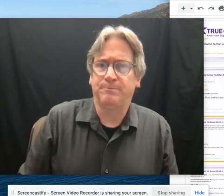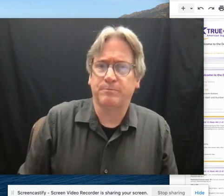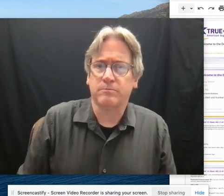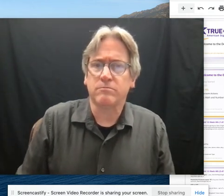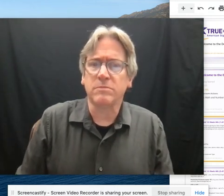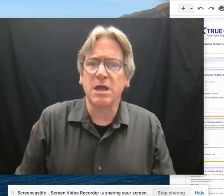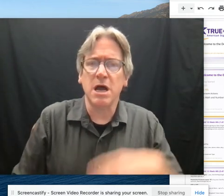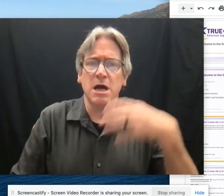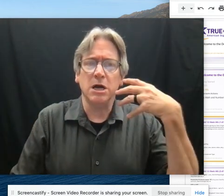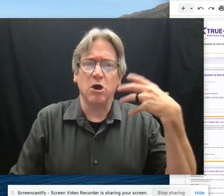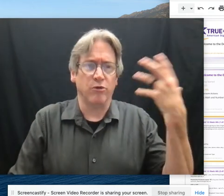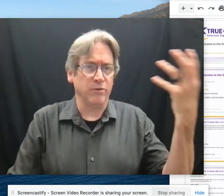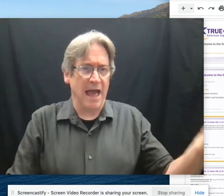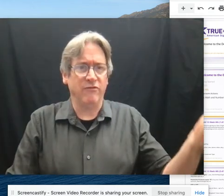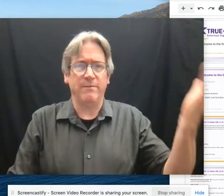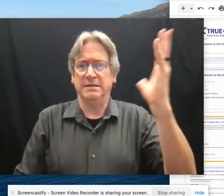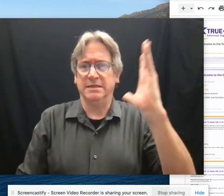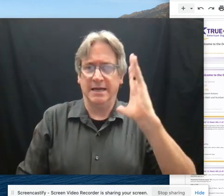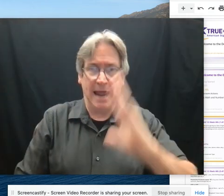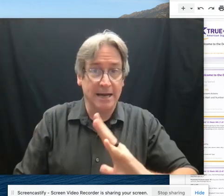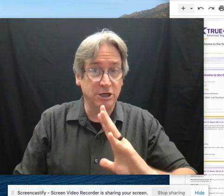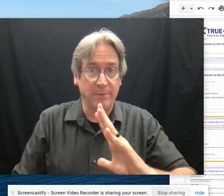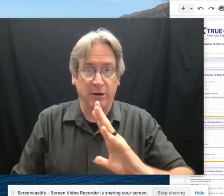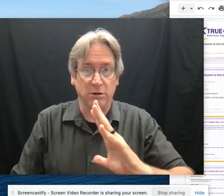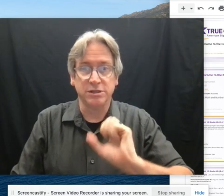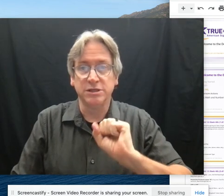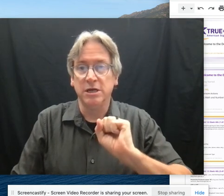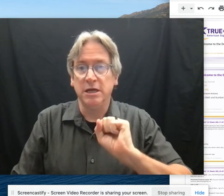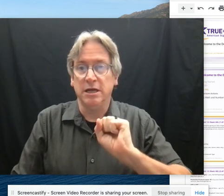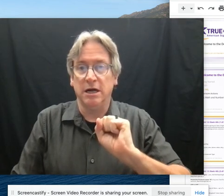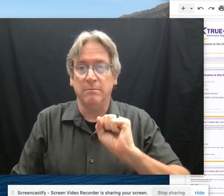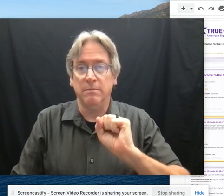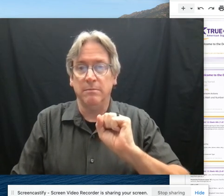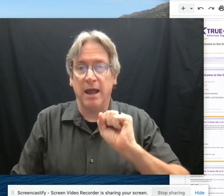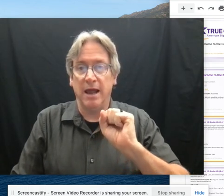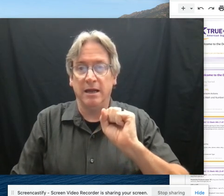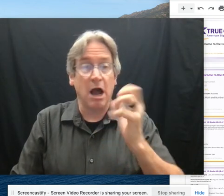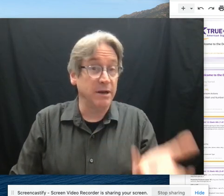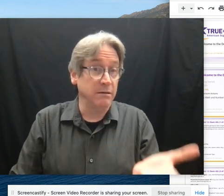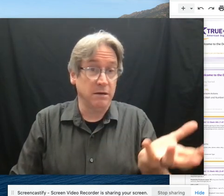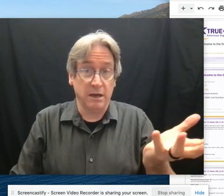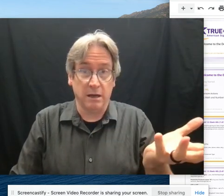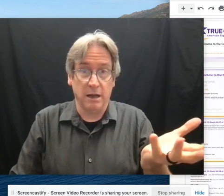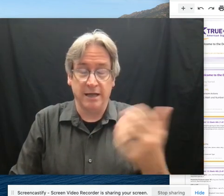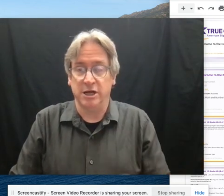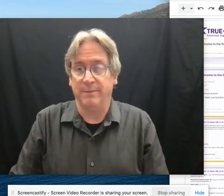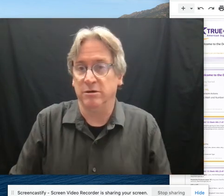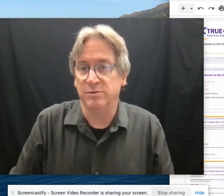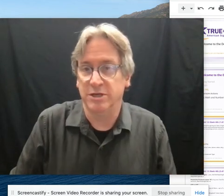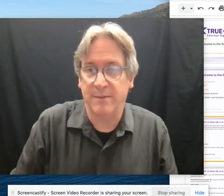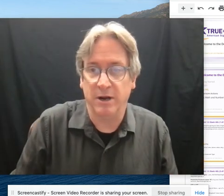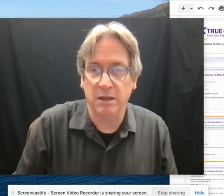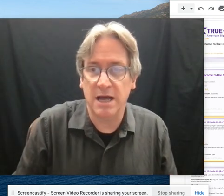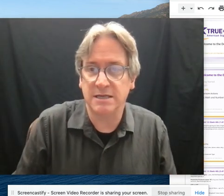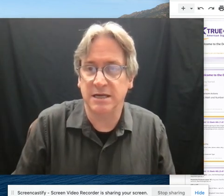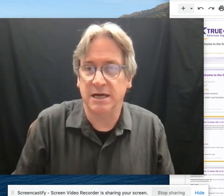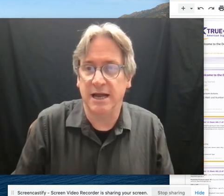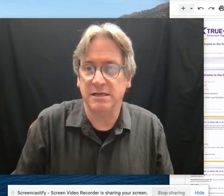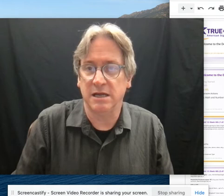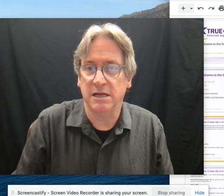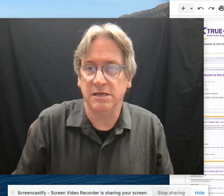there. Go through the alphabet and hand shape errors, common hand shape errors, which happen a